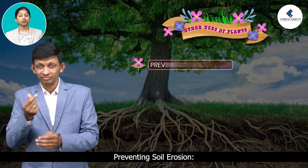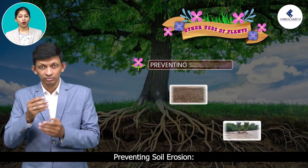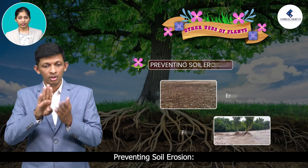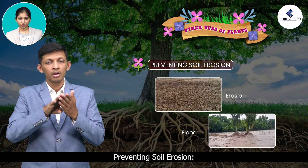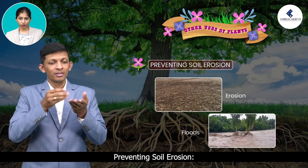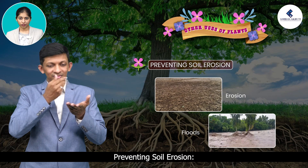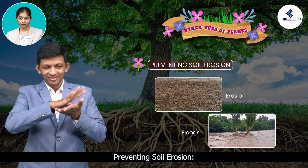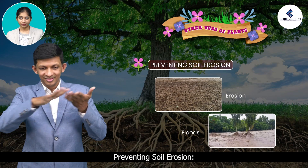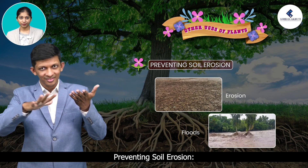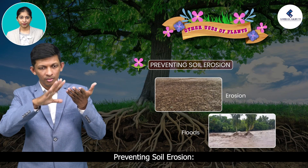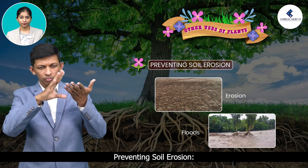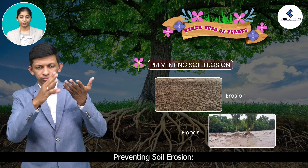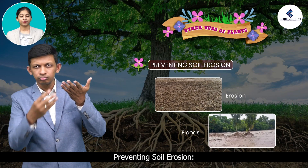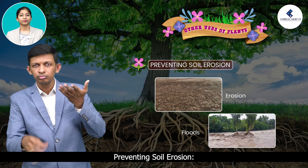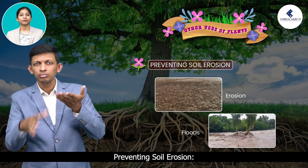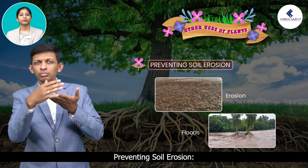preventing soil erosion.